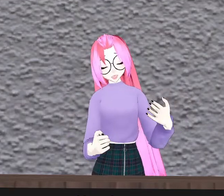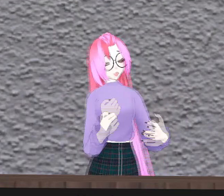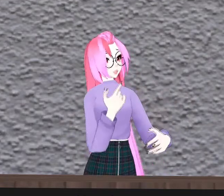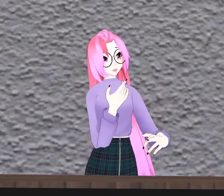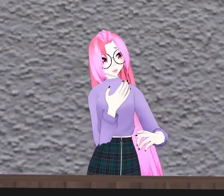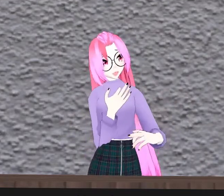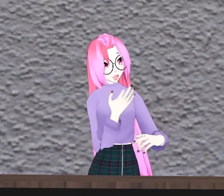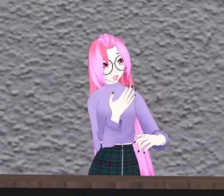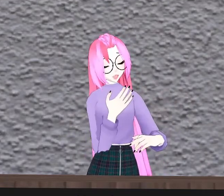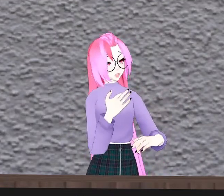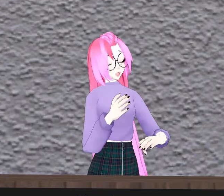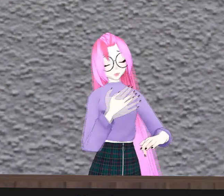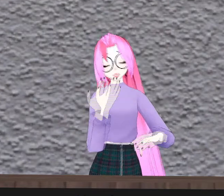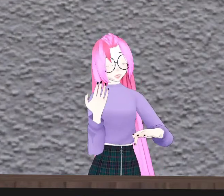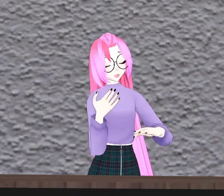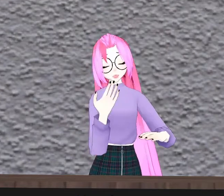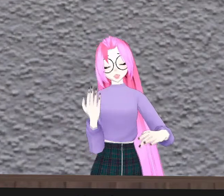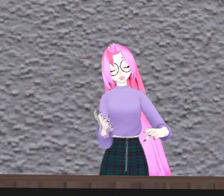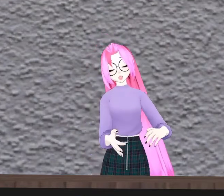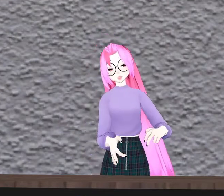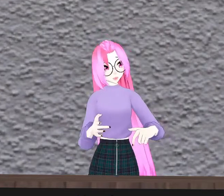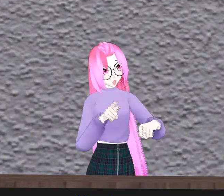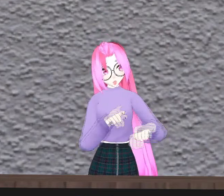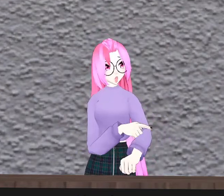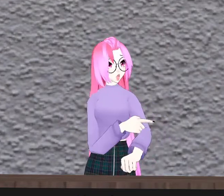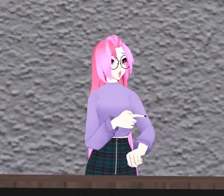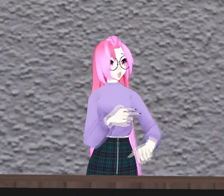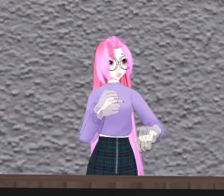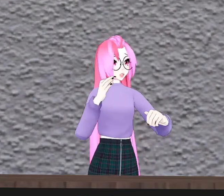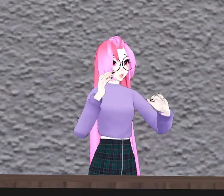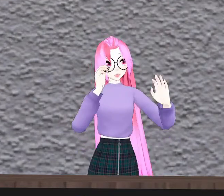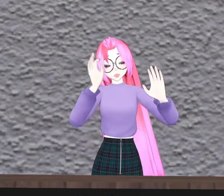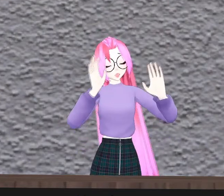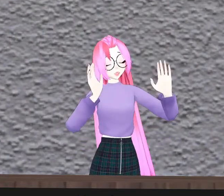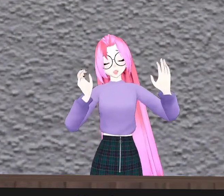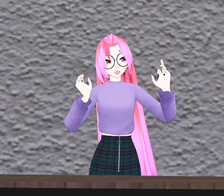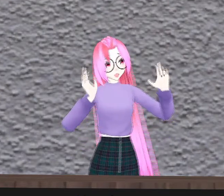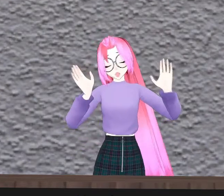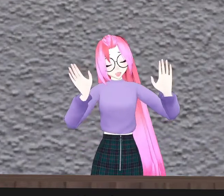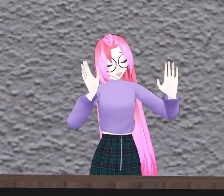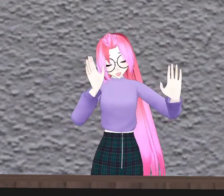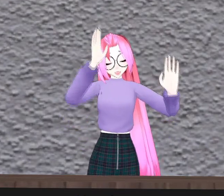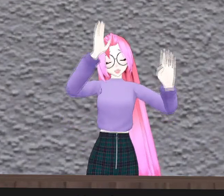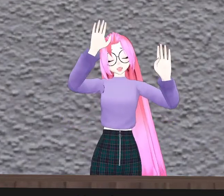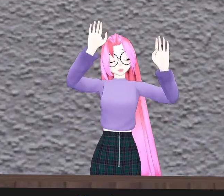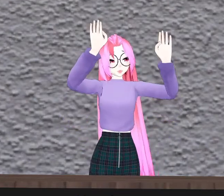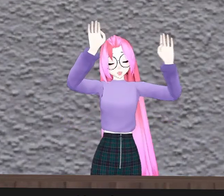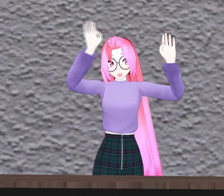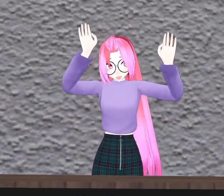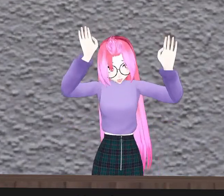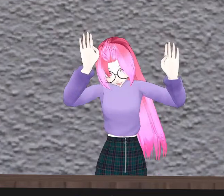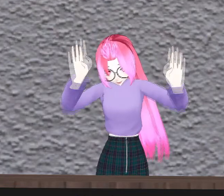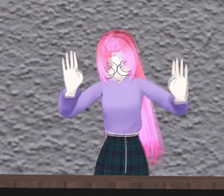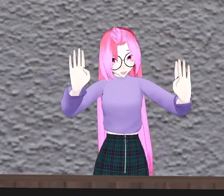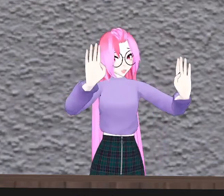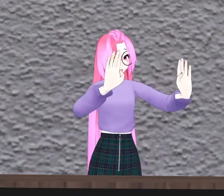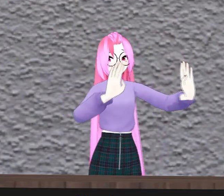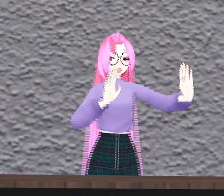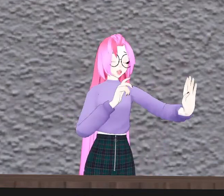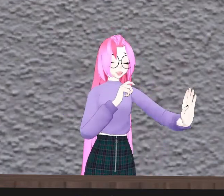Texture, color, smell, how long. You'll hear it all. And you're just like, oh boy. You're like, I did